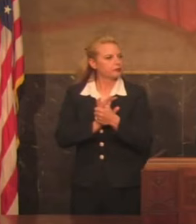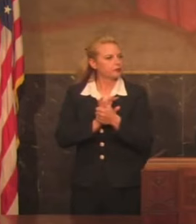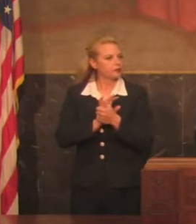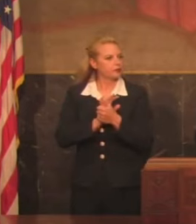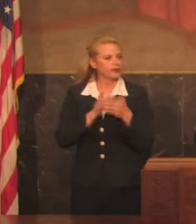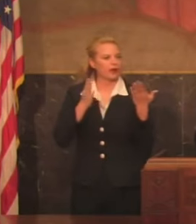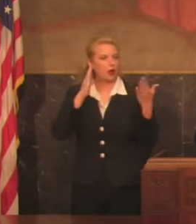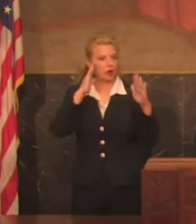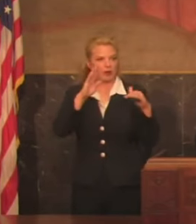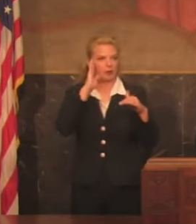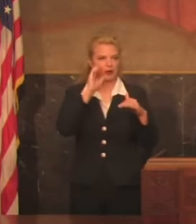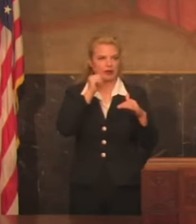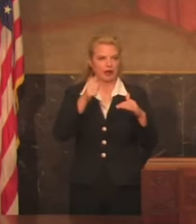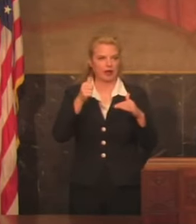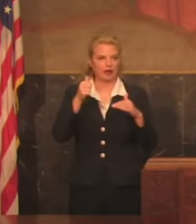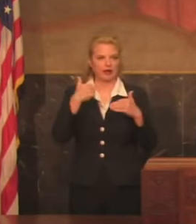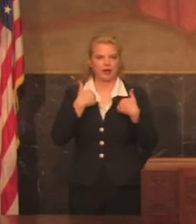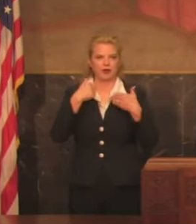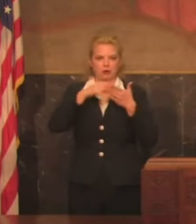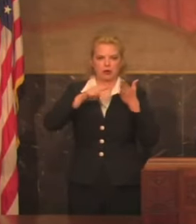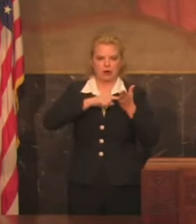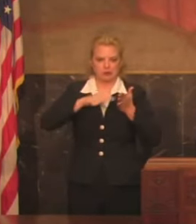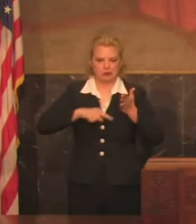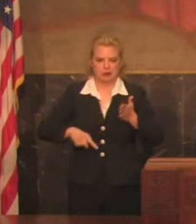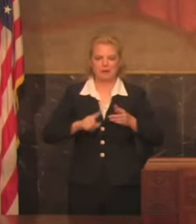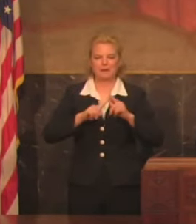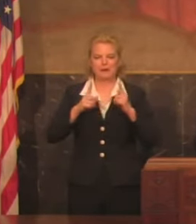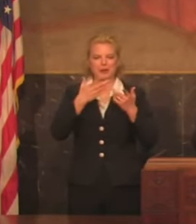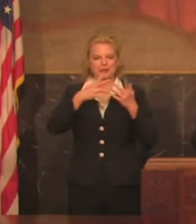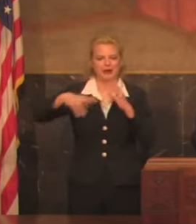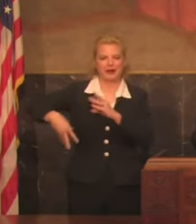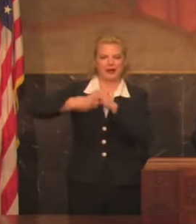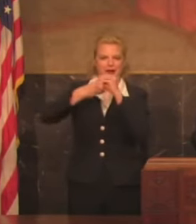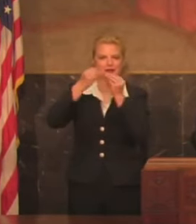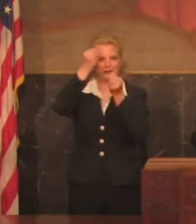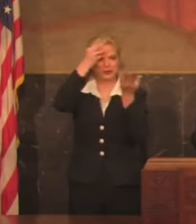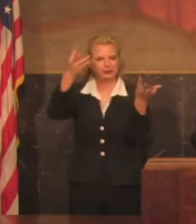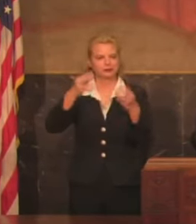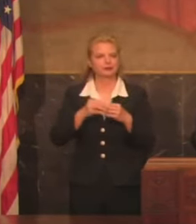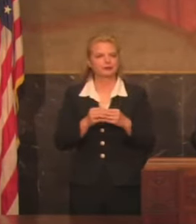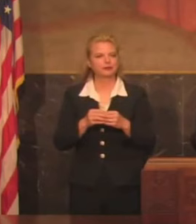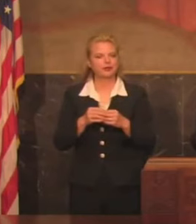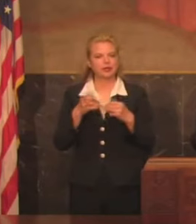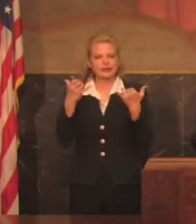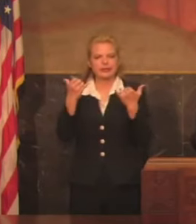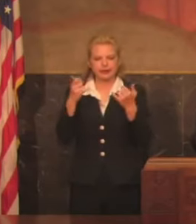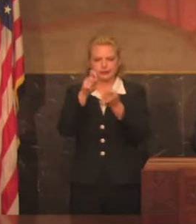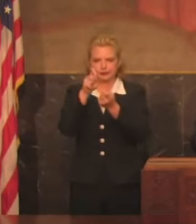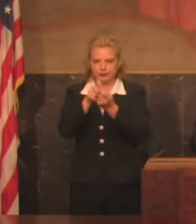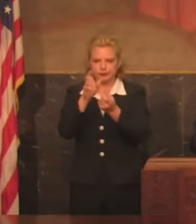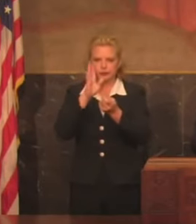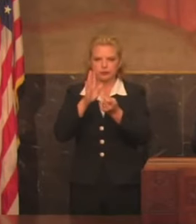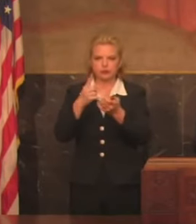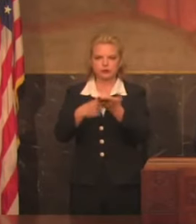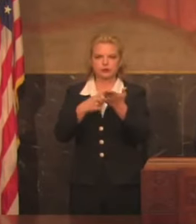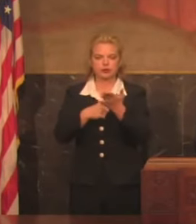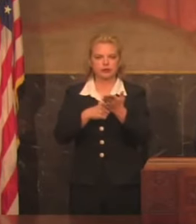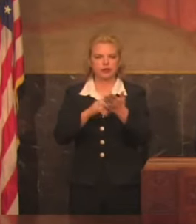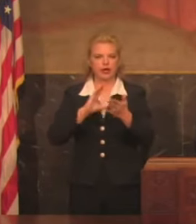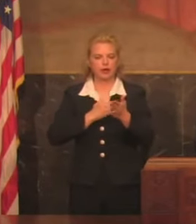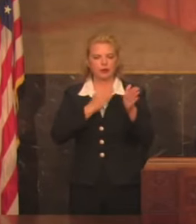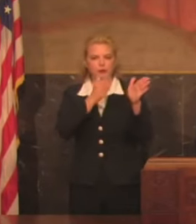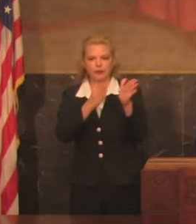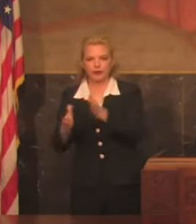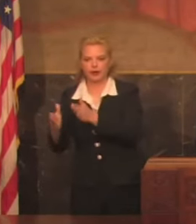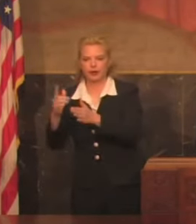hopefully not corrections, but additions to what I'm going to put out. Specifically today, we're going to talk about our plan to